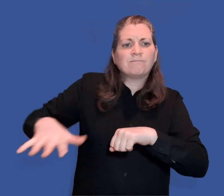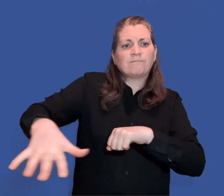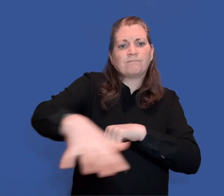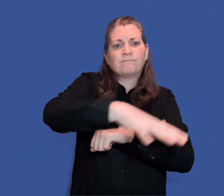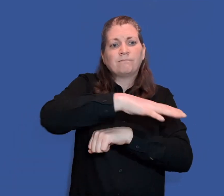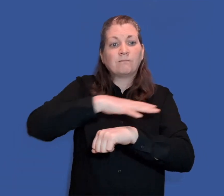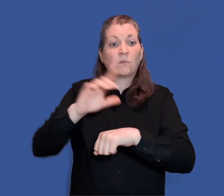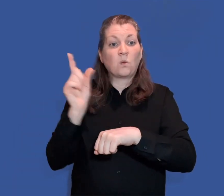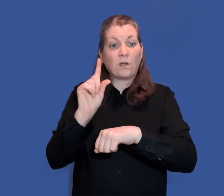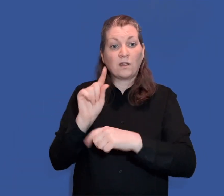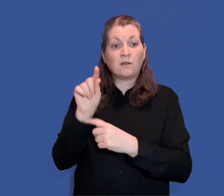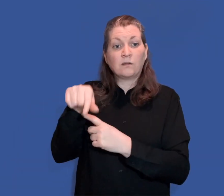infrastructure at Quonset,